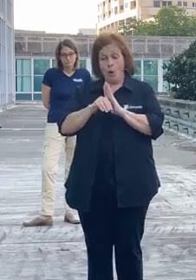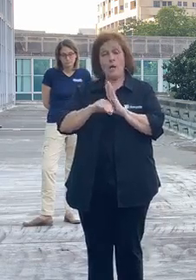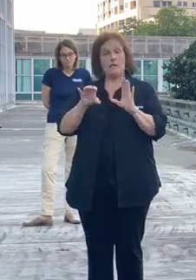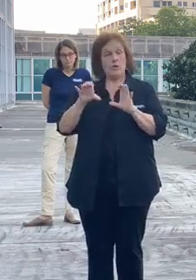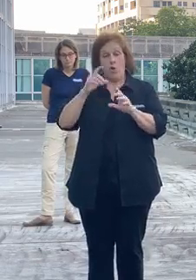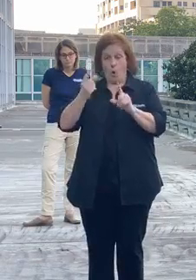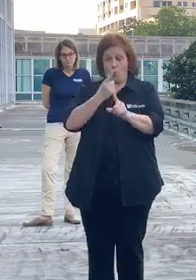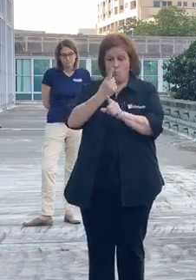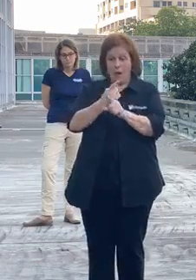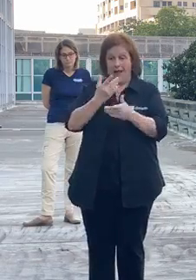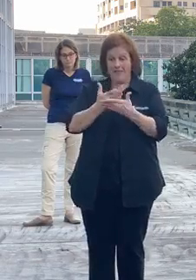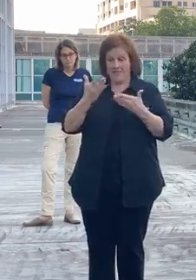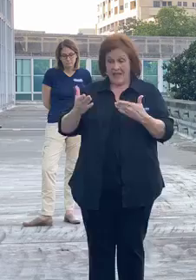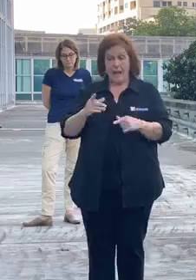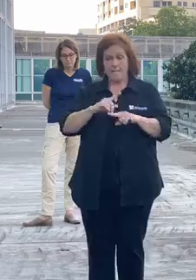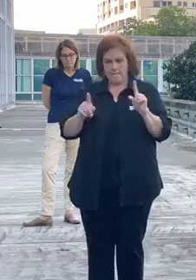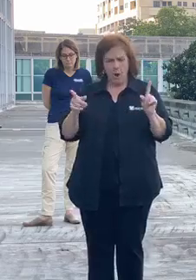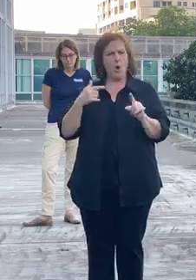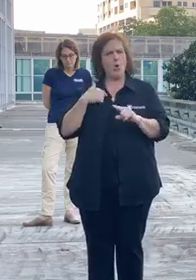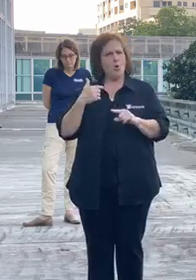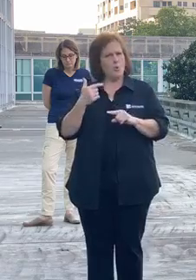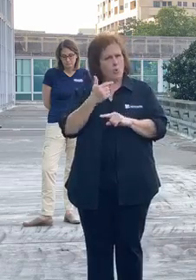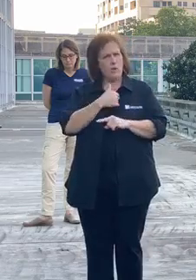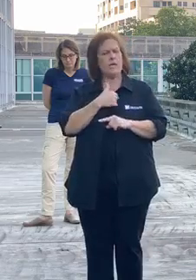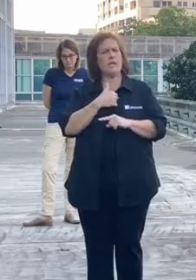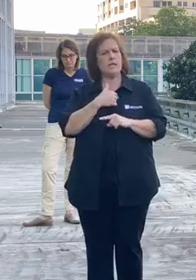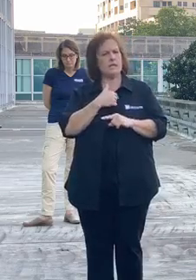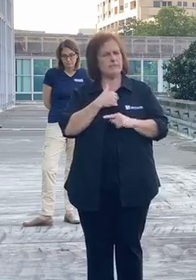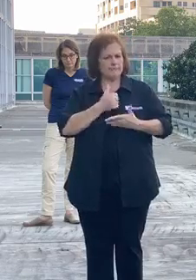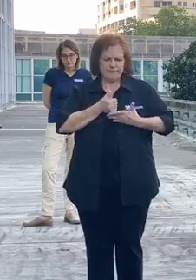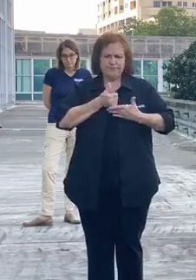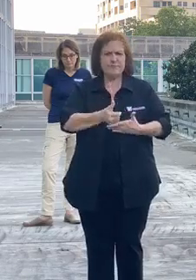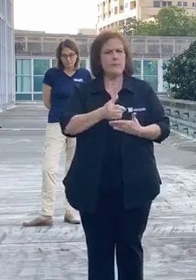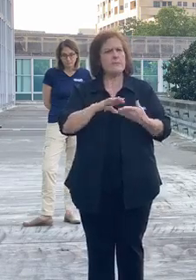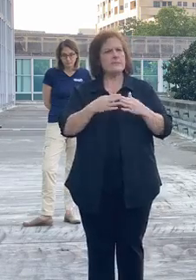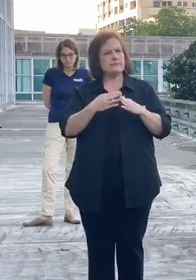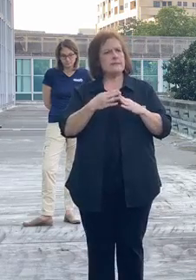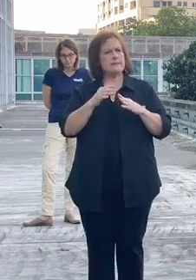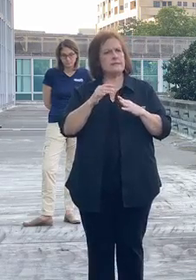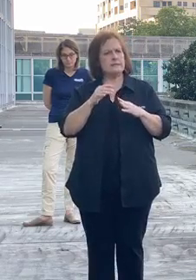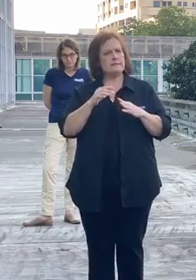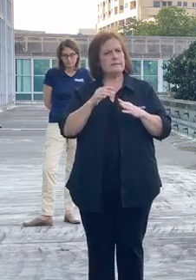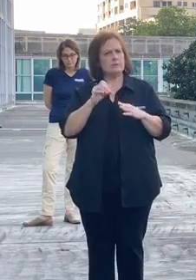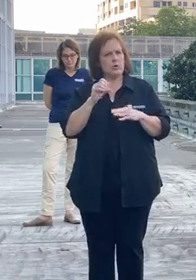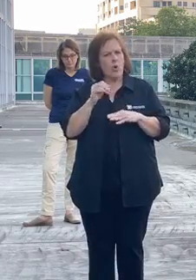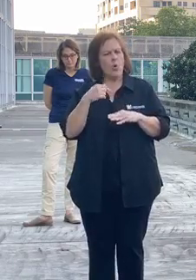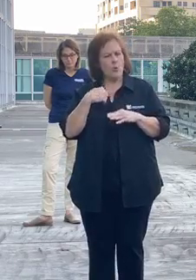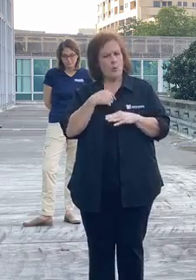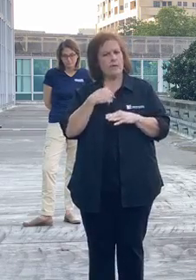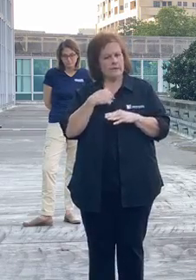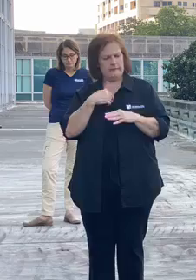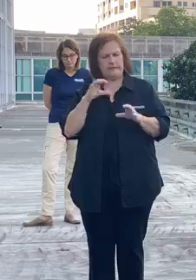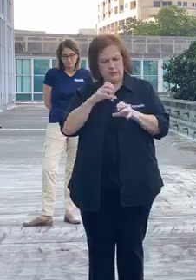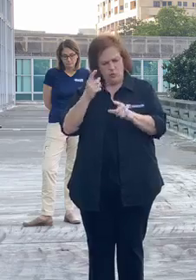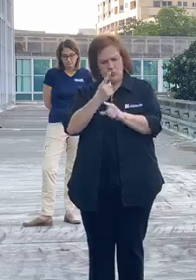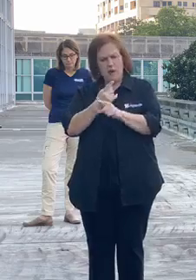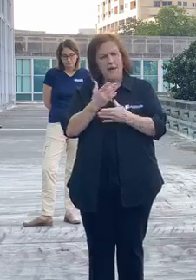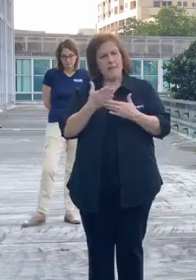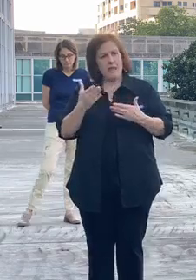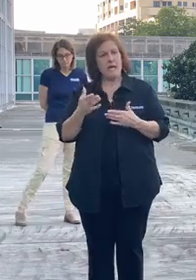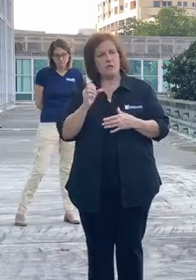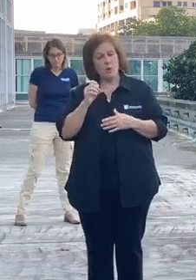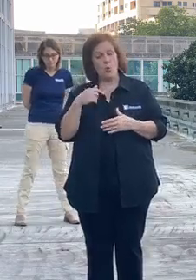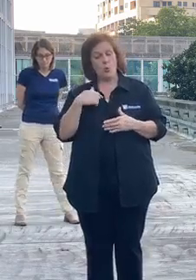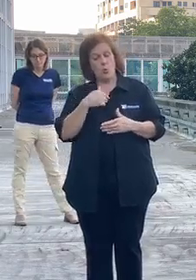thing, but we brought the state of Louisiana right along with us in doing the right thing. So we made the right call. And as we look